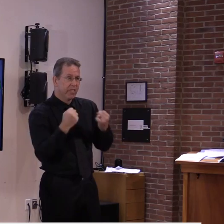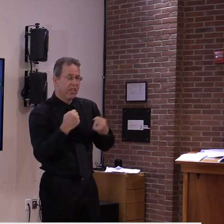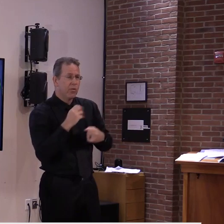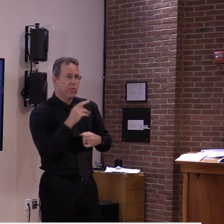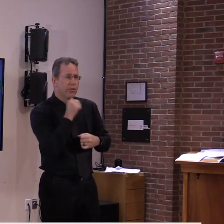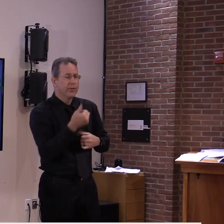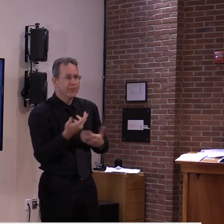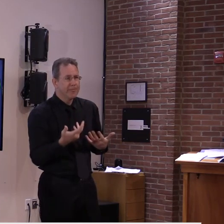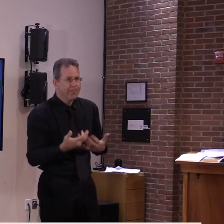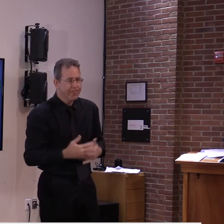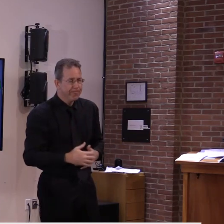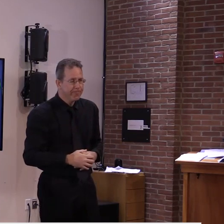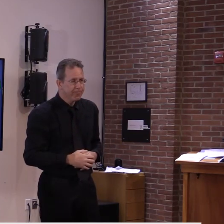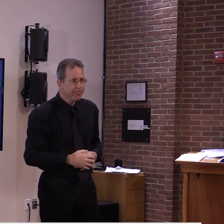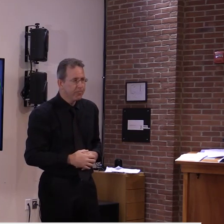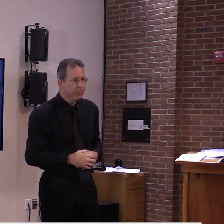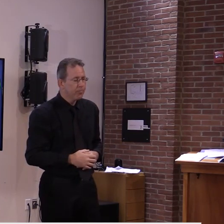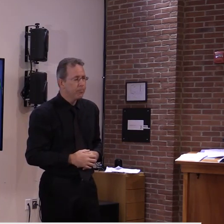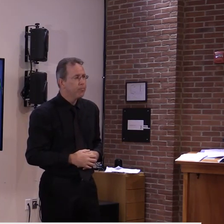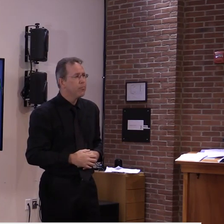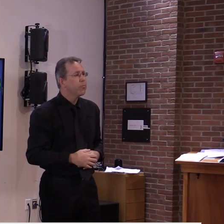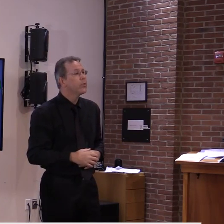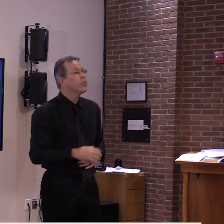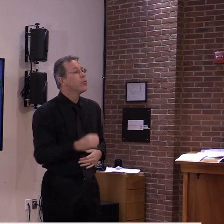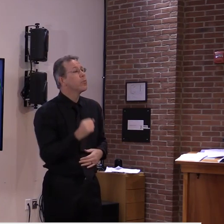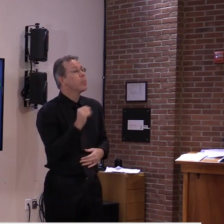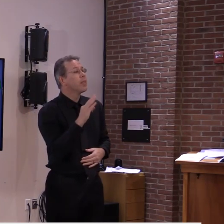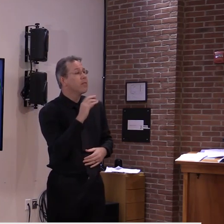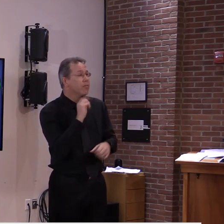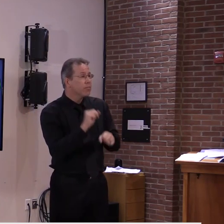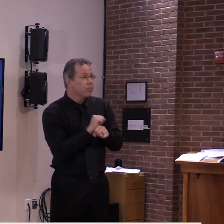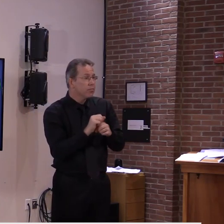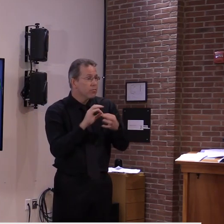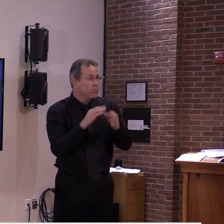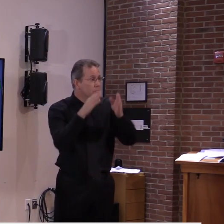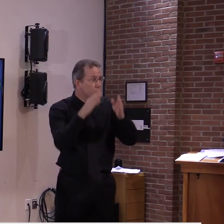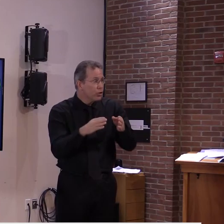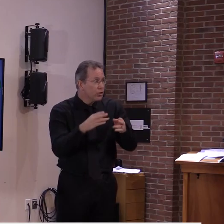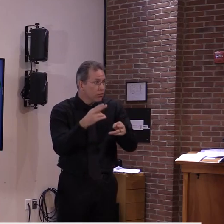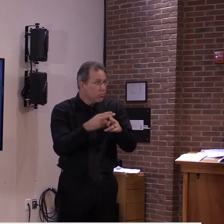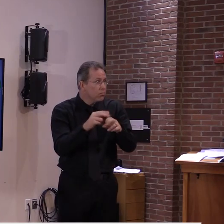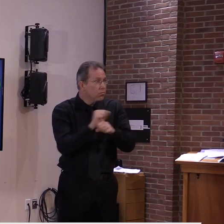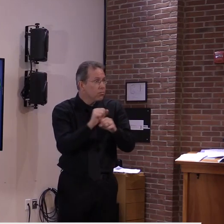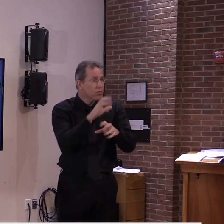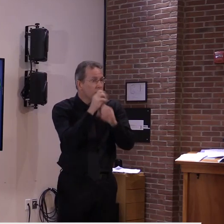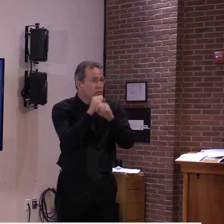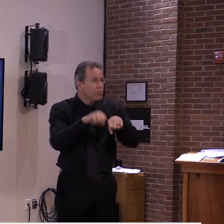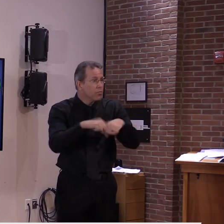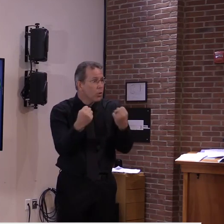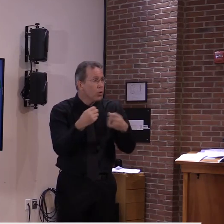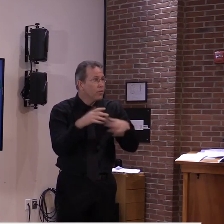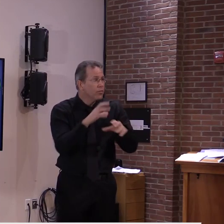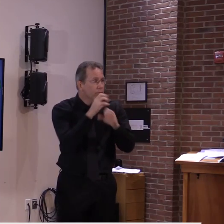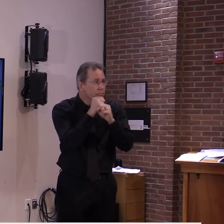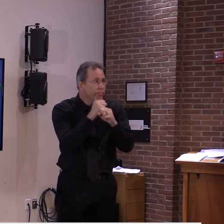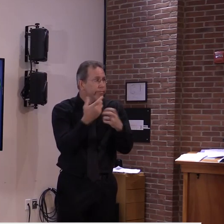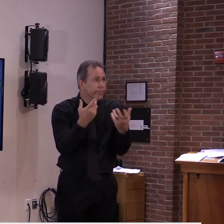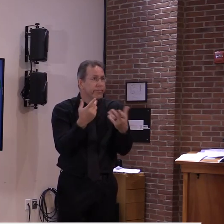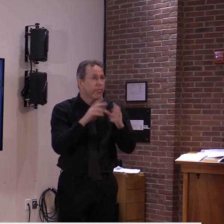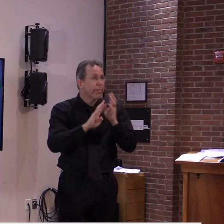personnel related matters that will, if we find that there's a performance issue or anything along that line, that will go to